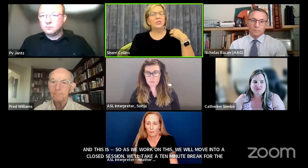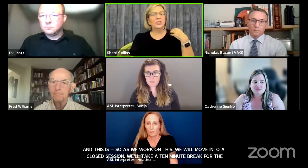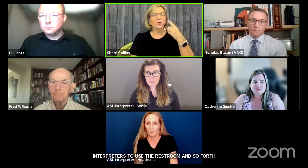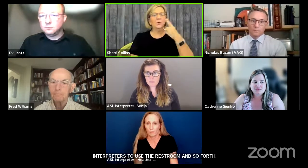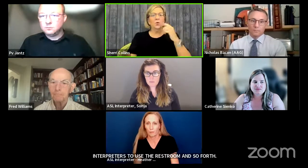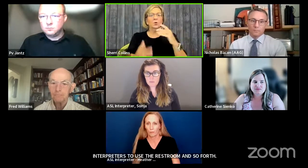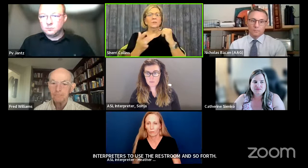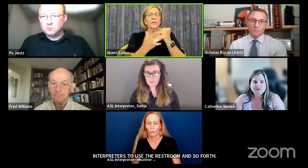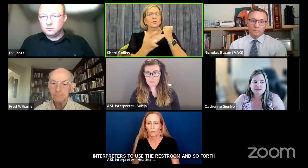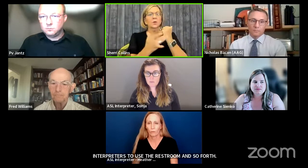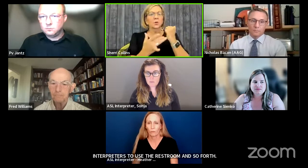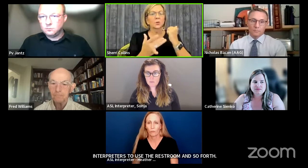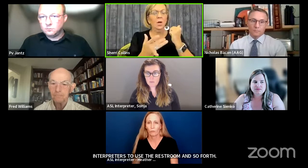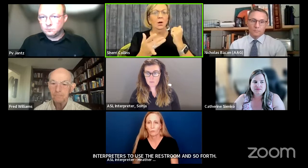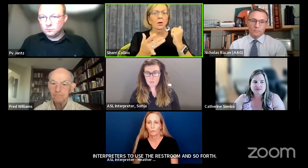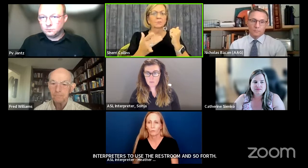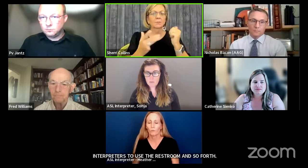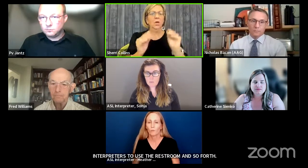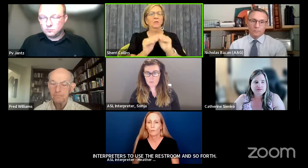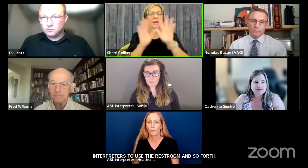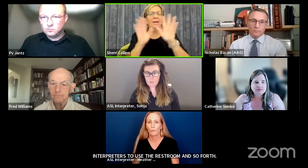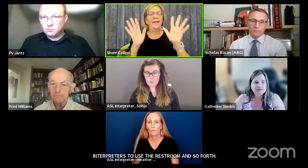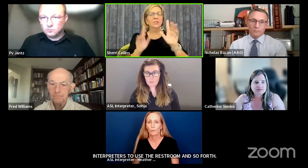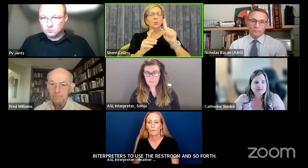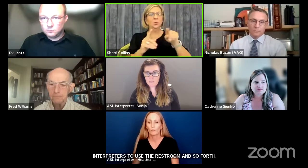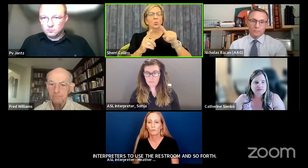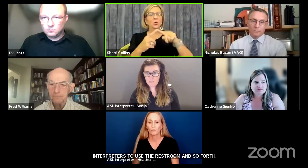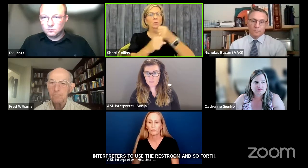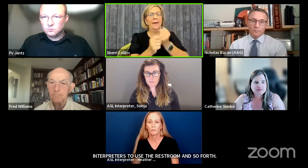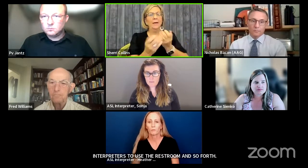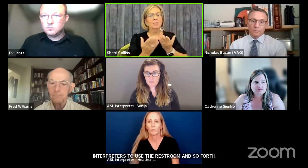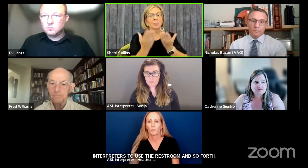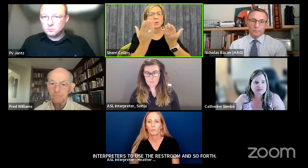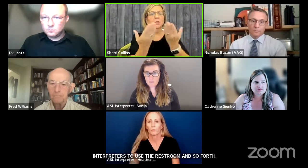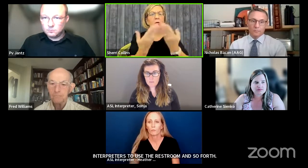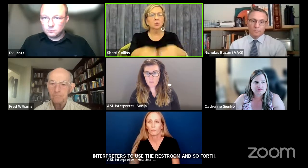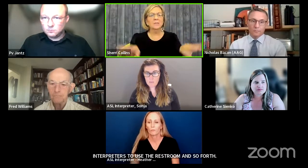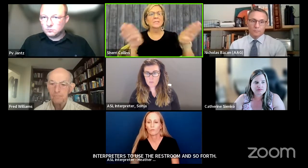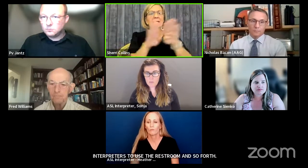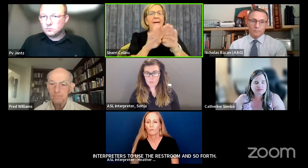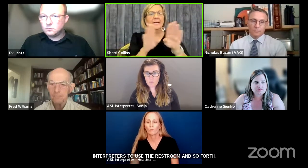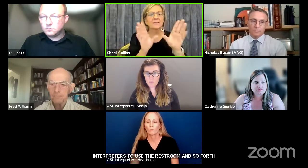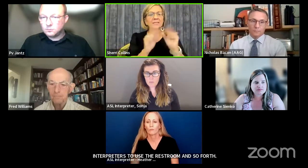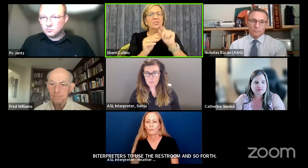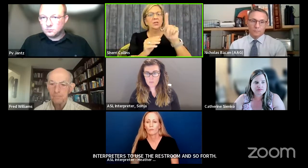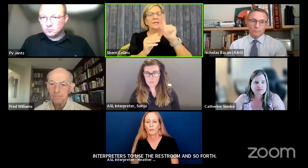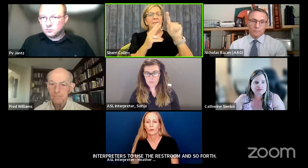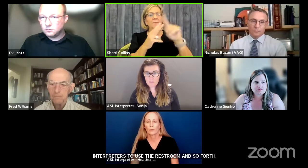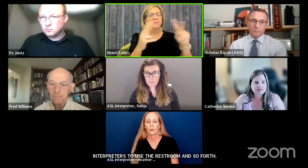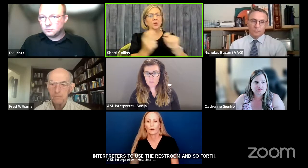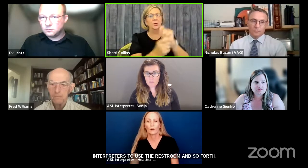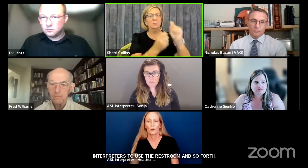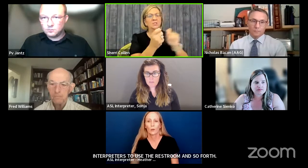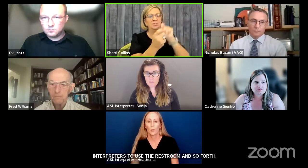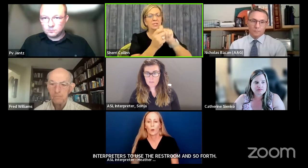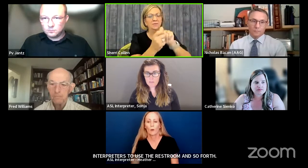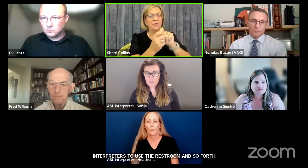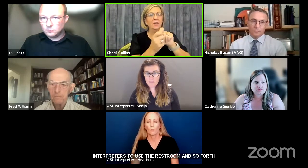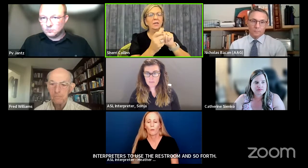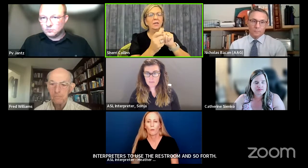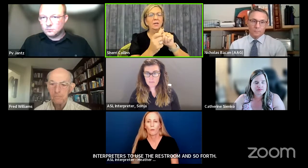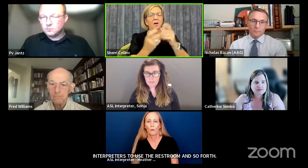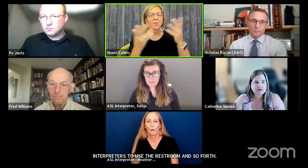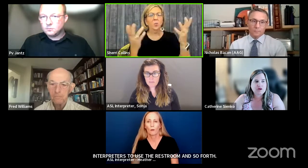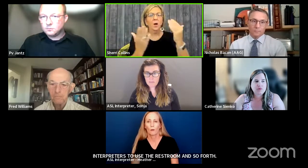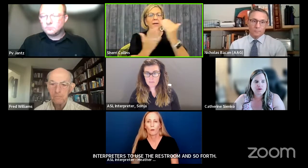Mr. Chair, for technical clarification, when you make a motion, go to an executive session, you need to be very